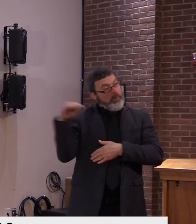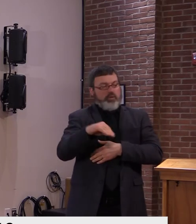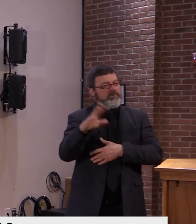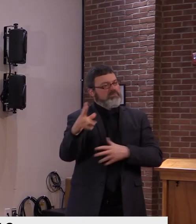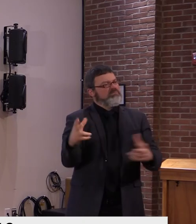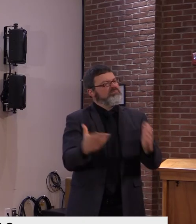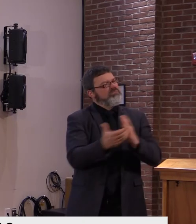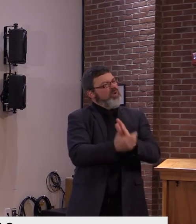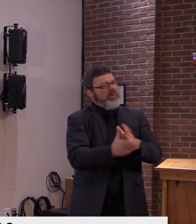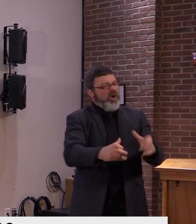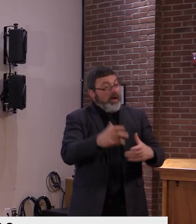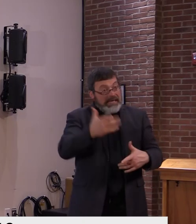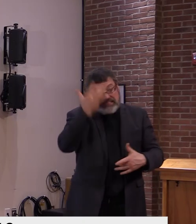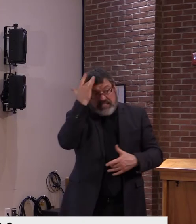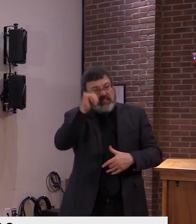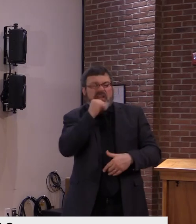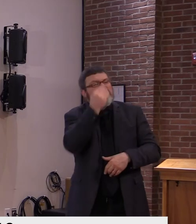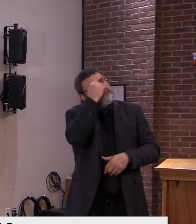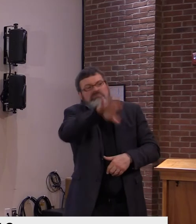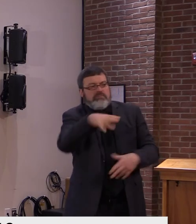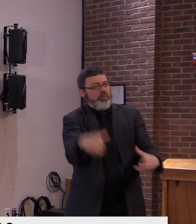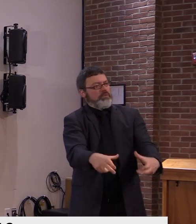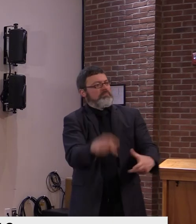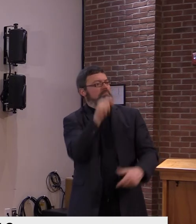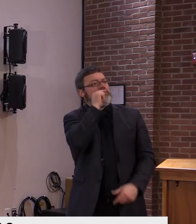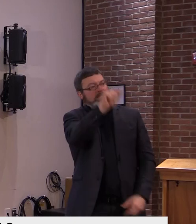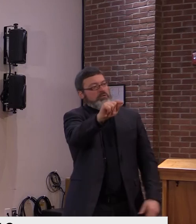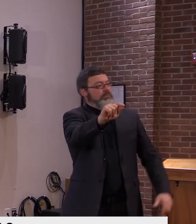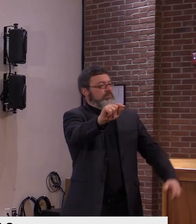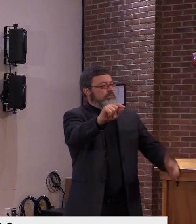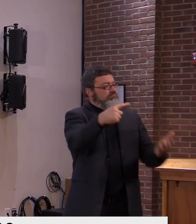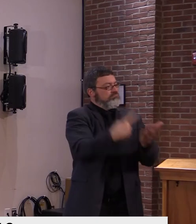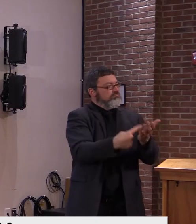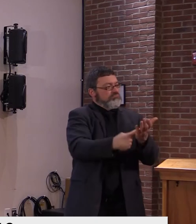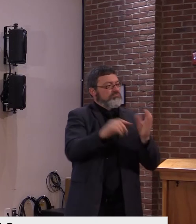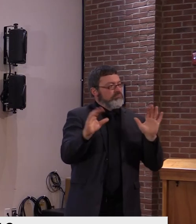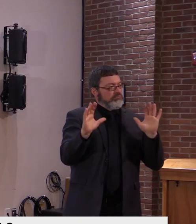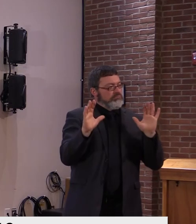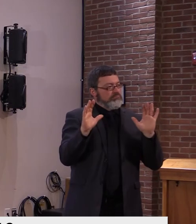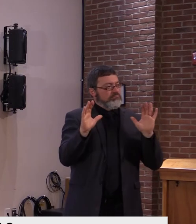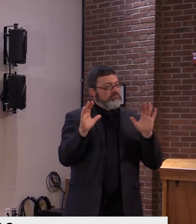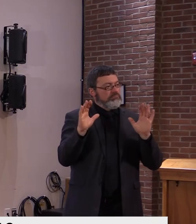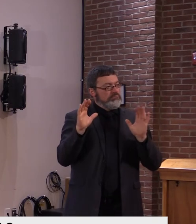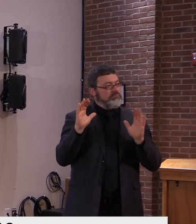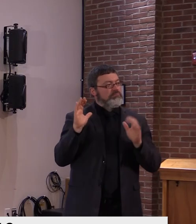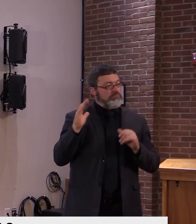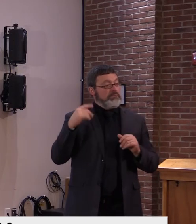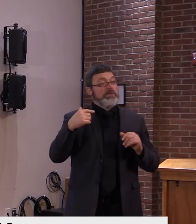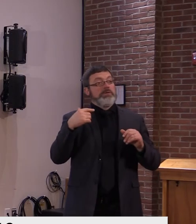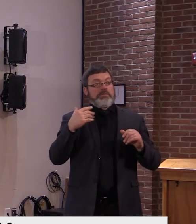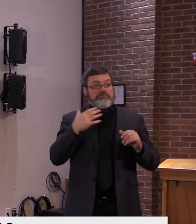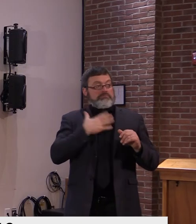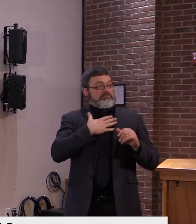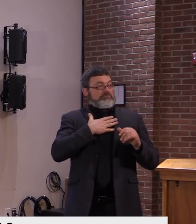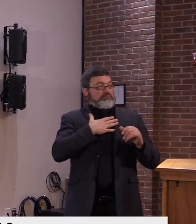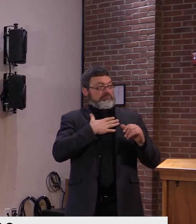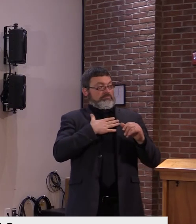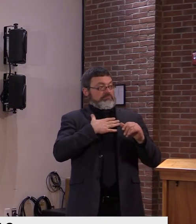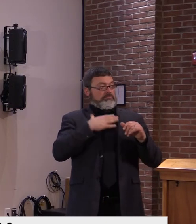that the facilities around the state give kudos to, but have also received some national prominence for the good work that they've